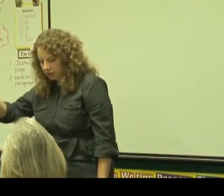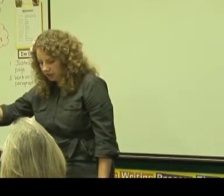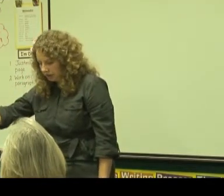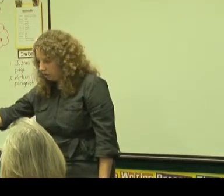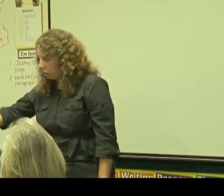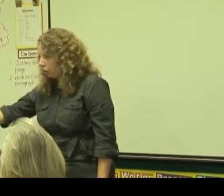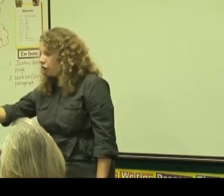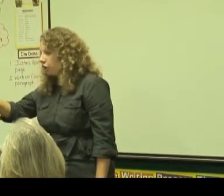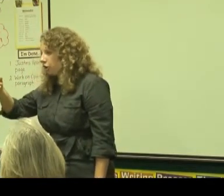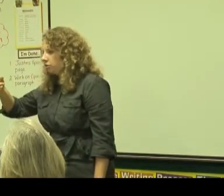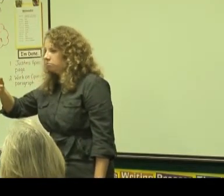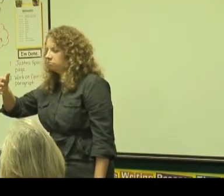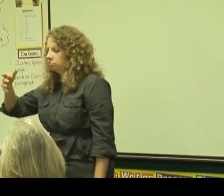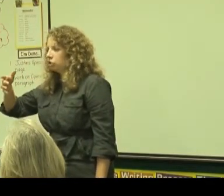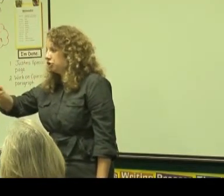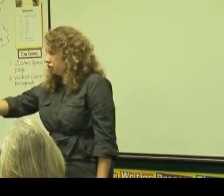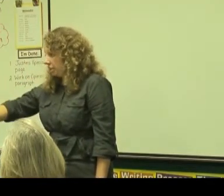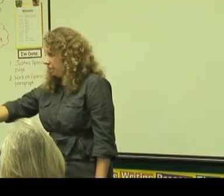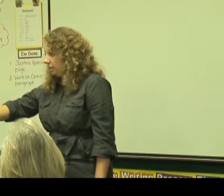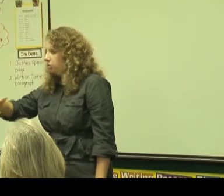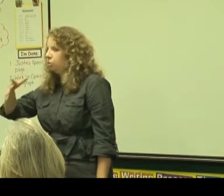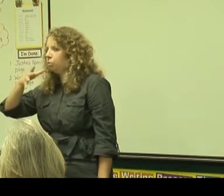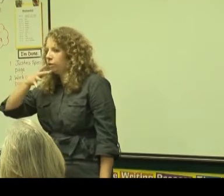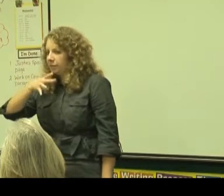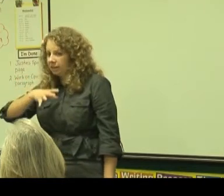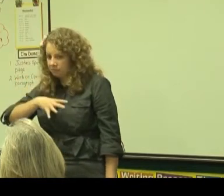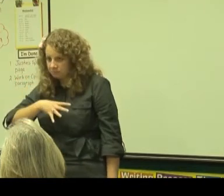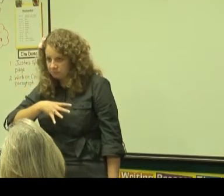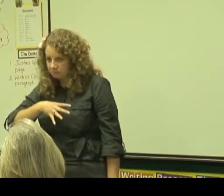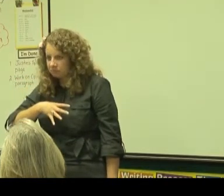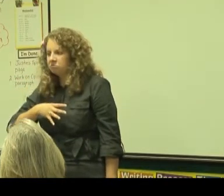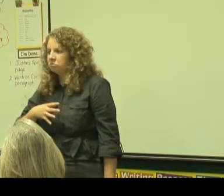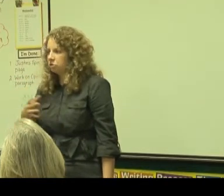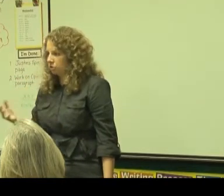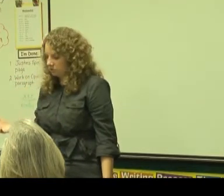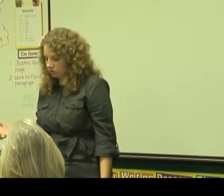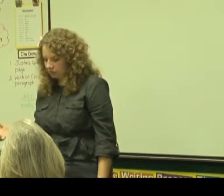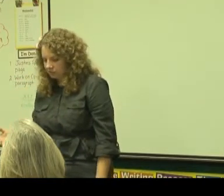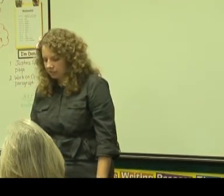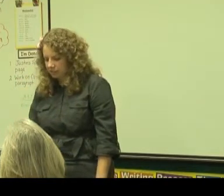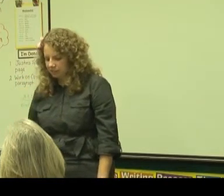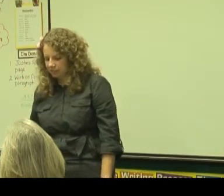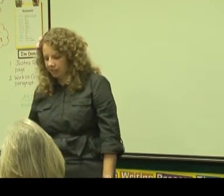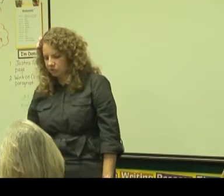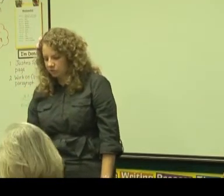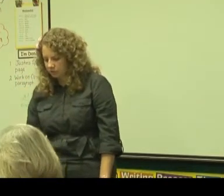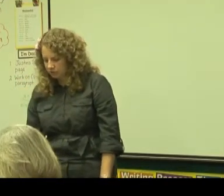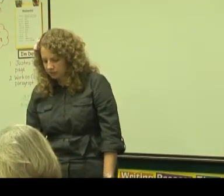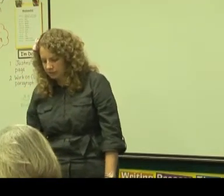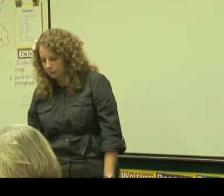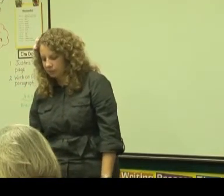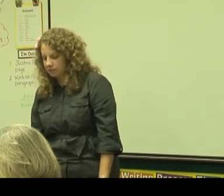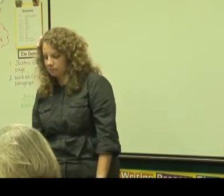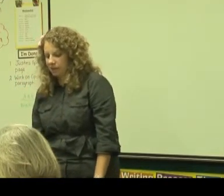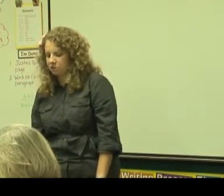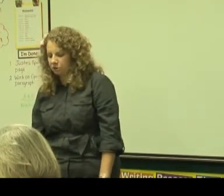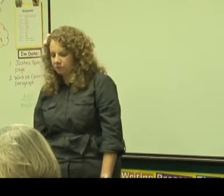say her or she, woman. So you can start off a sentence like that. So the first example is the man knows